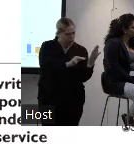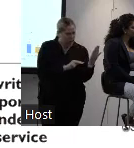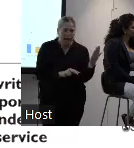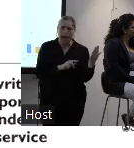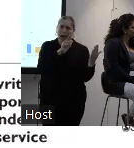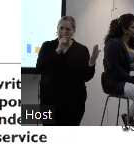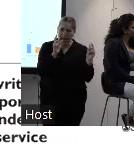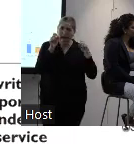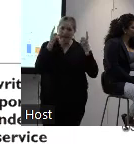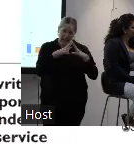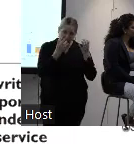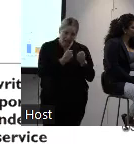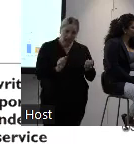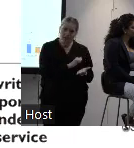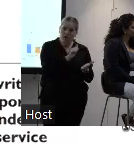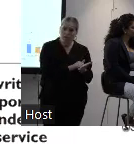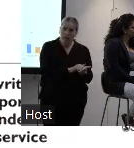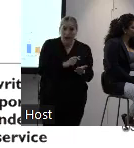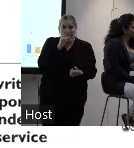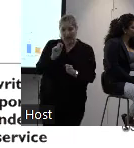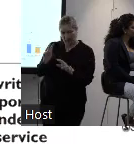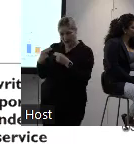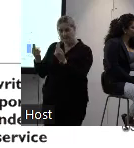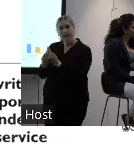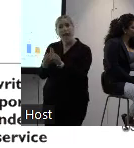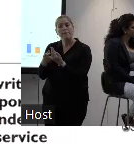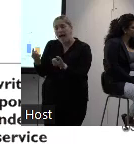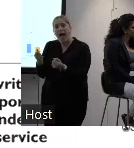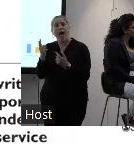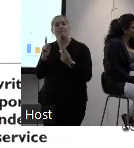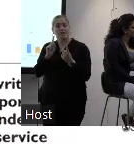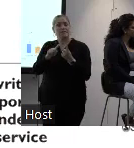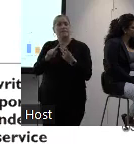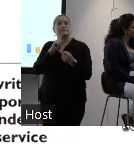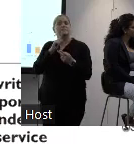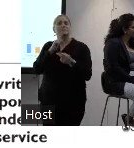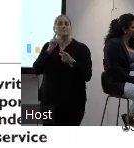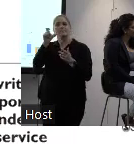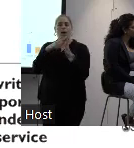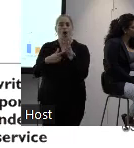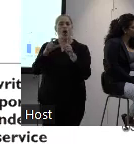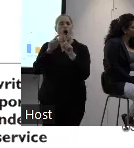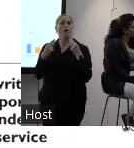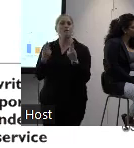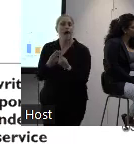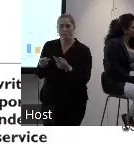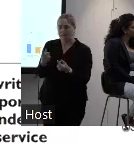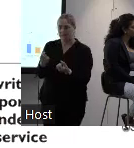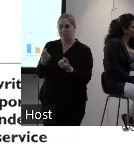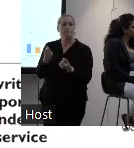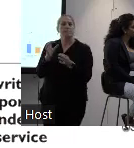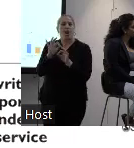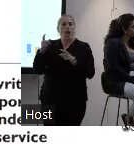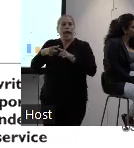page on the front that's a little bit more accessible for parents, while still keeping that very important detail that is required for the